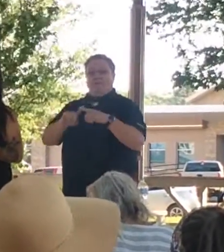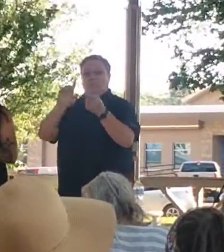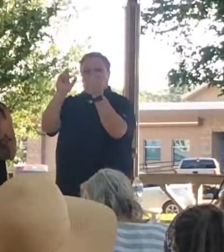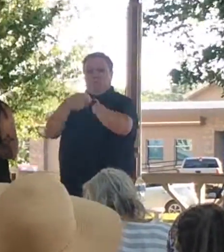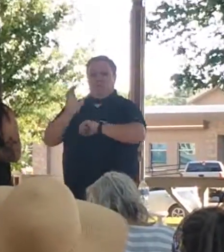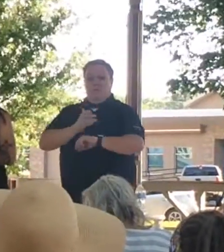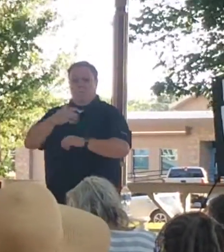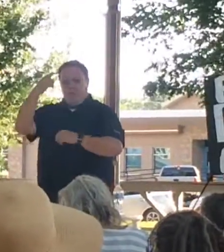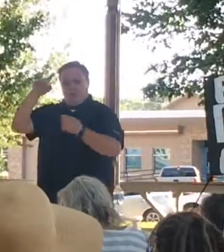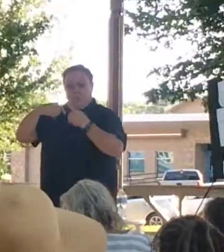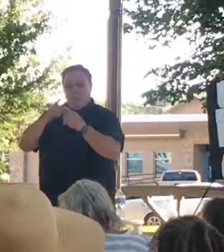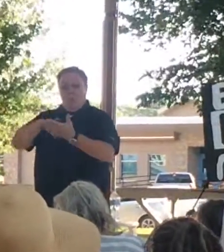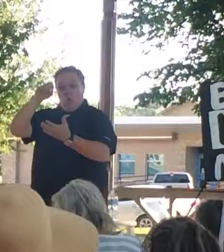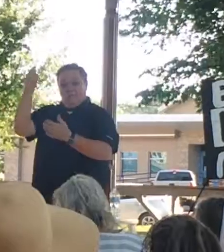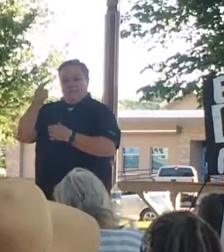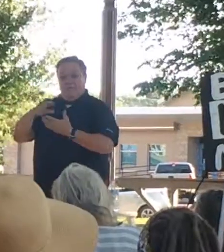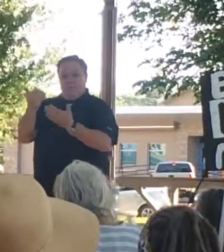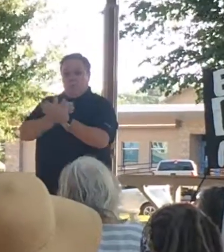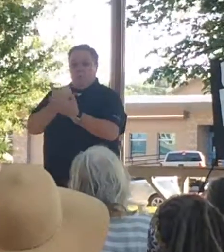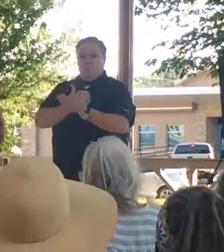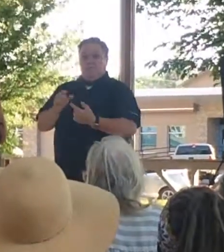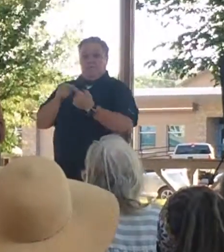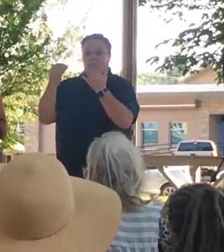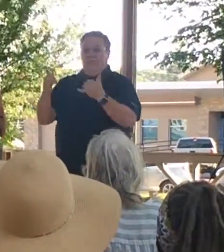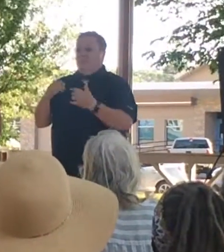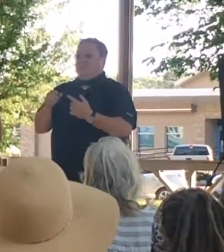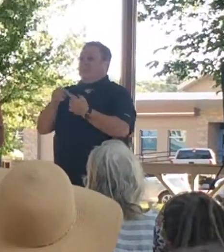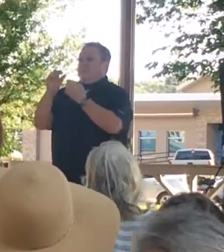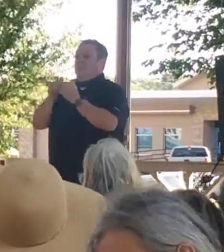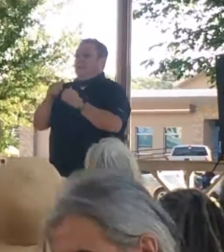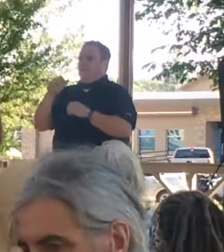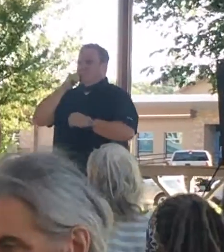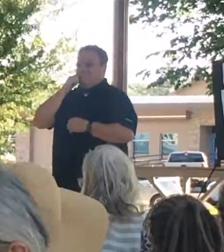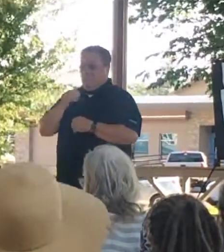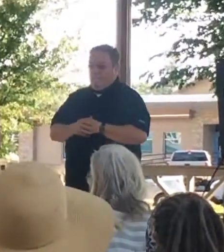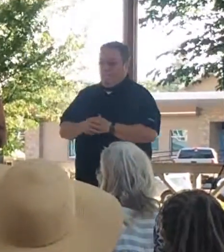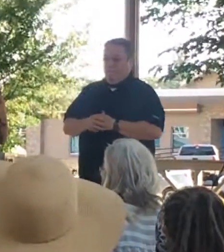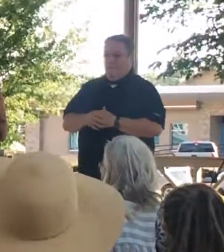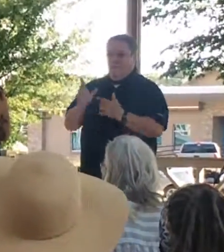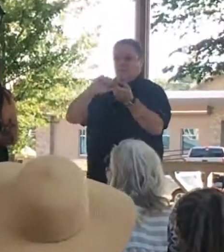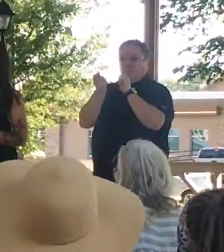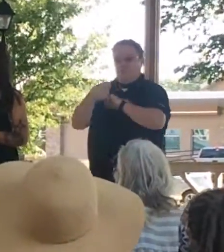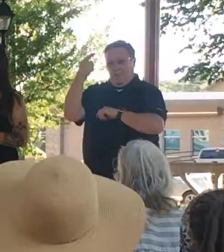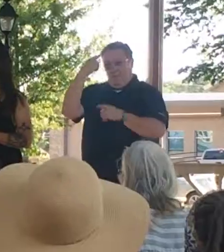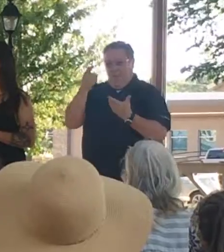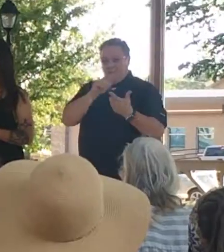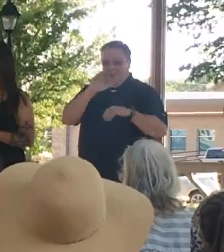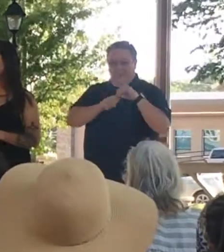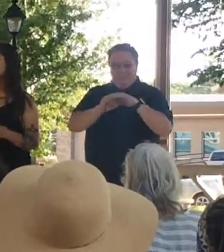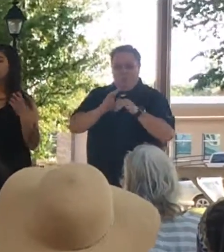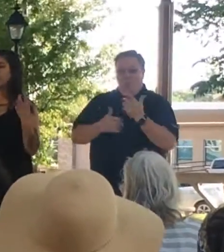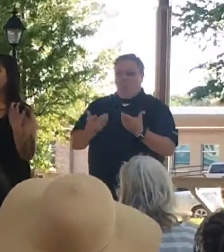change our mind when we learn something new, especially now, especially with racism. Changing our mind is